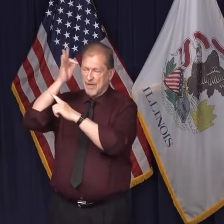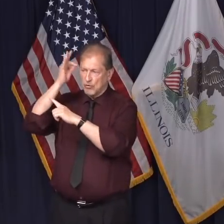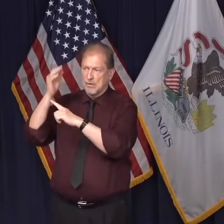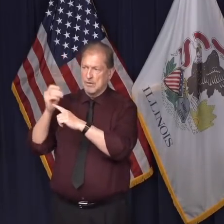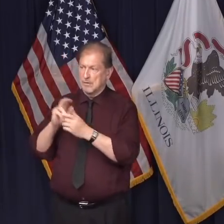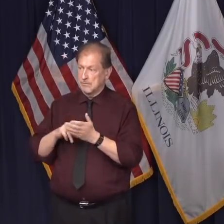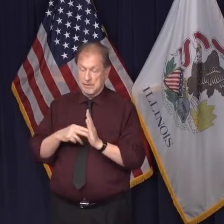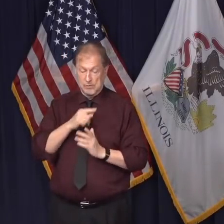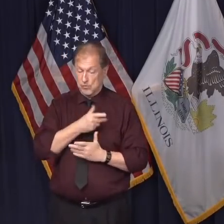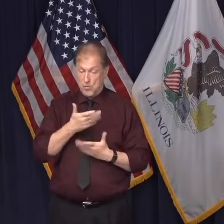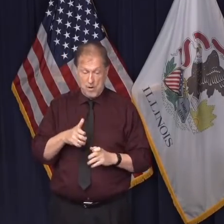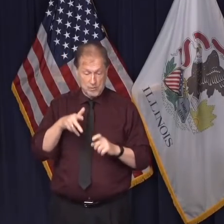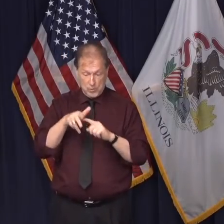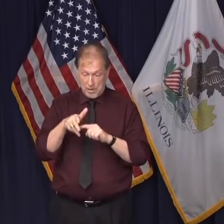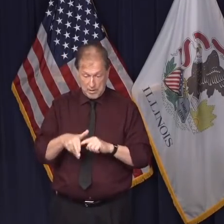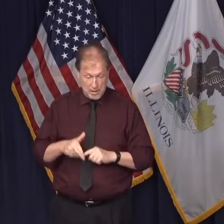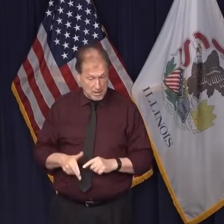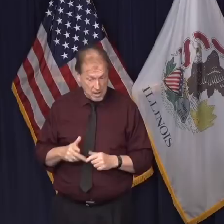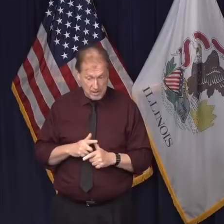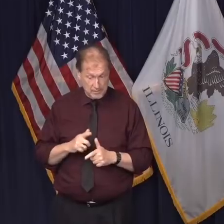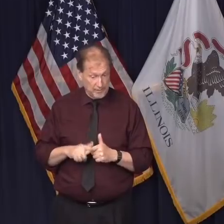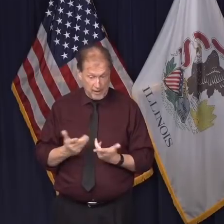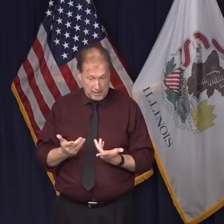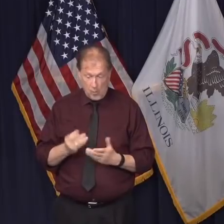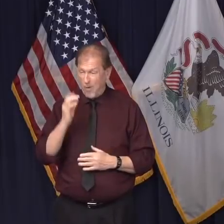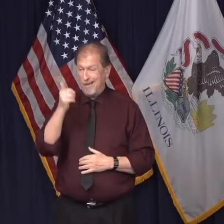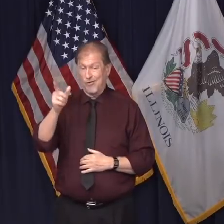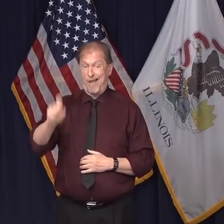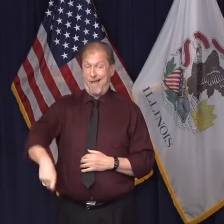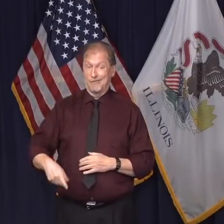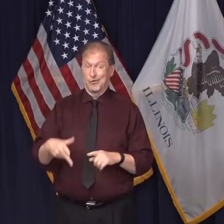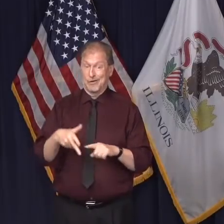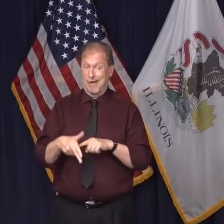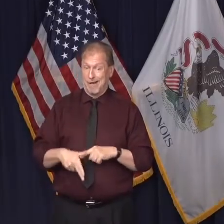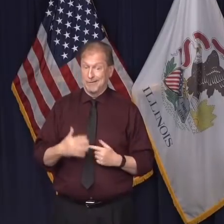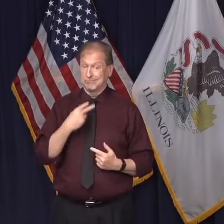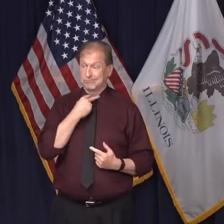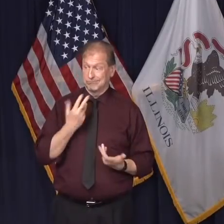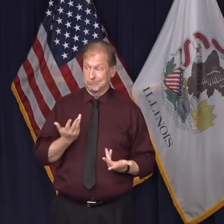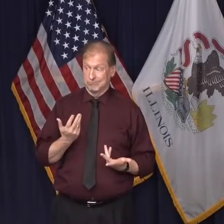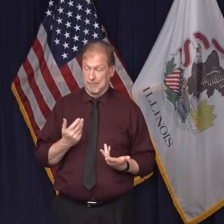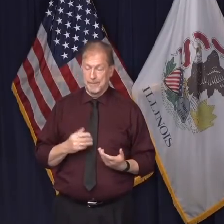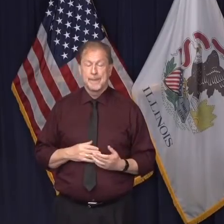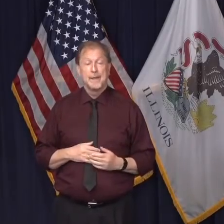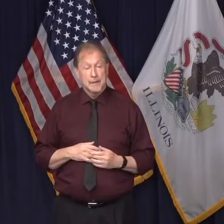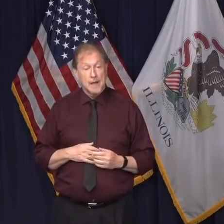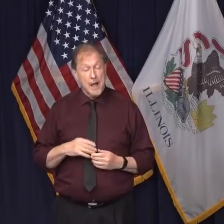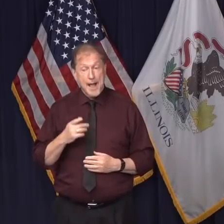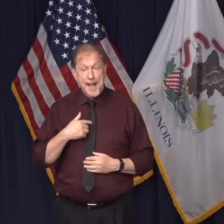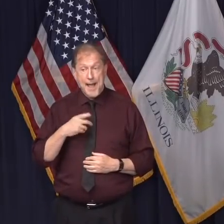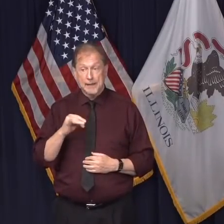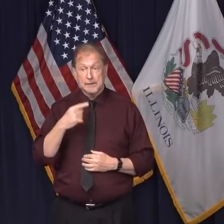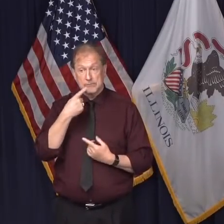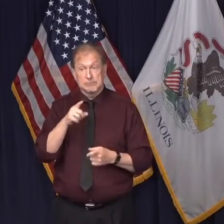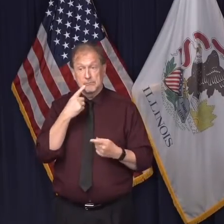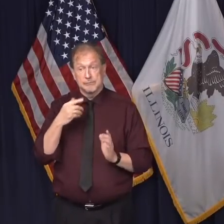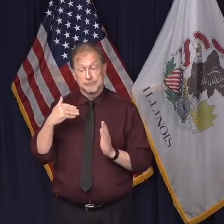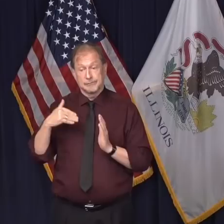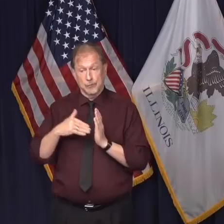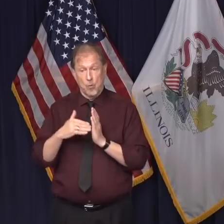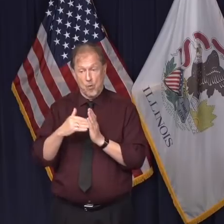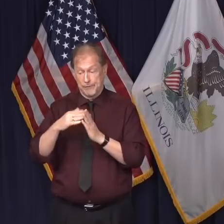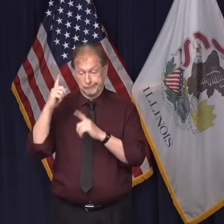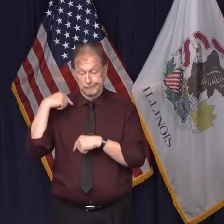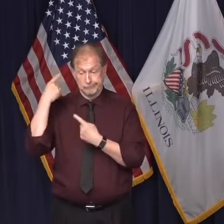Reserve loans that have to be repaid? Yep. So, as I've said all along, this is not a time for governments,